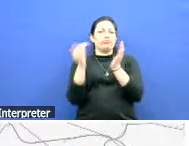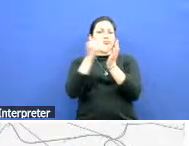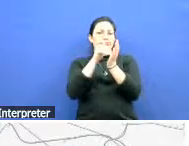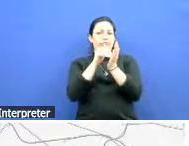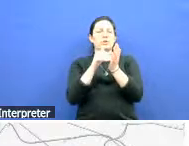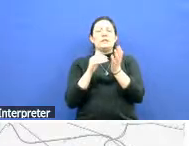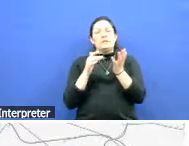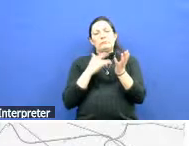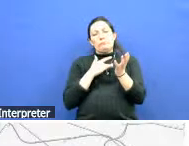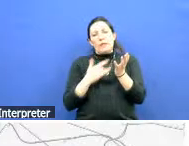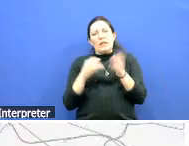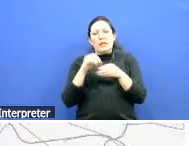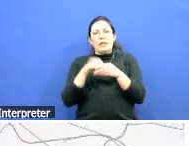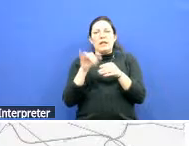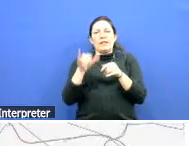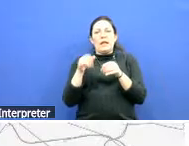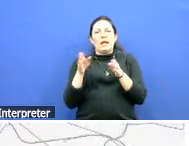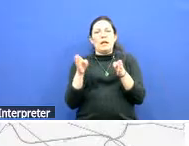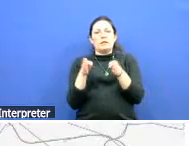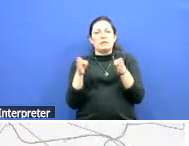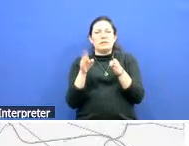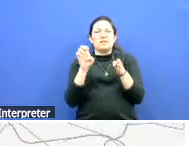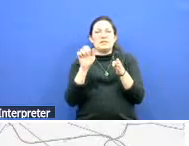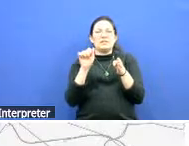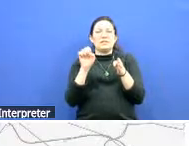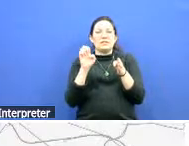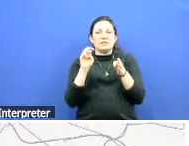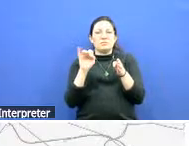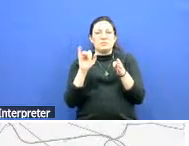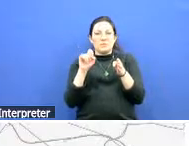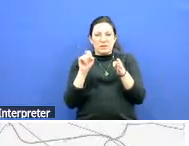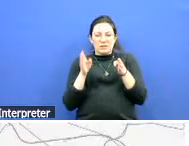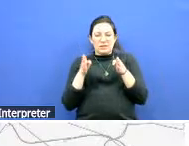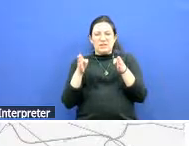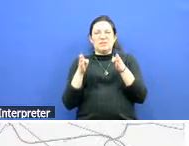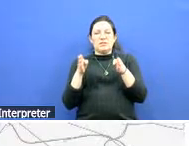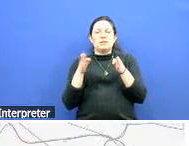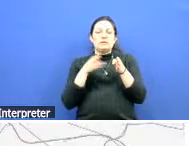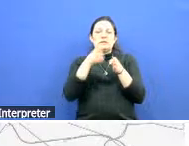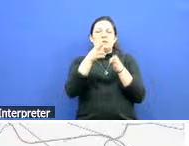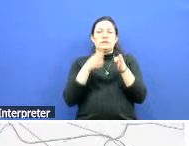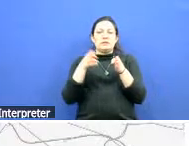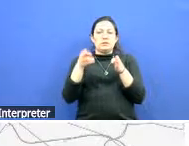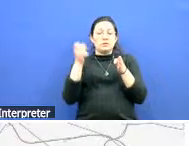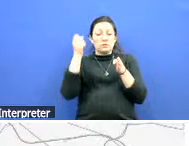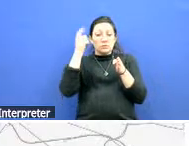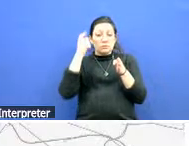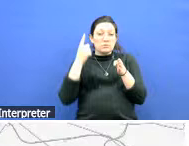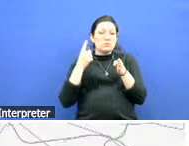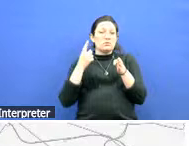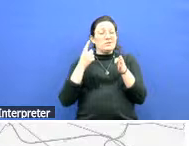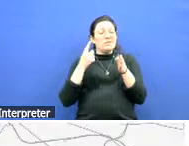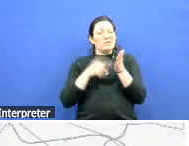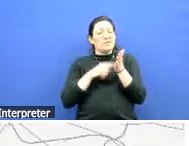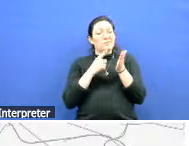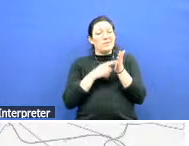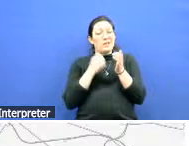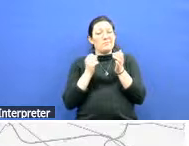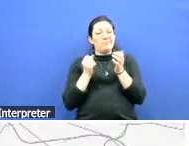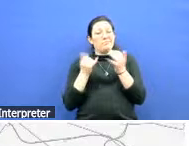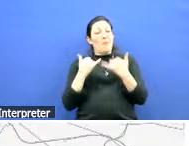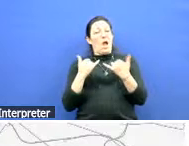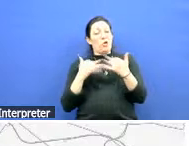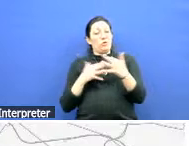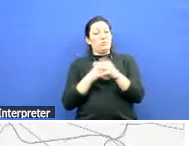the discussion tonight is when you rebuild these things is to modernize those old archaic easements to the typical standards of